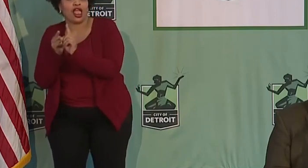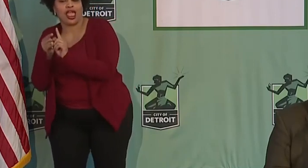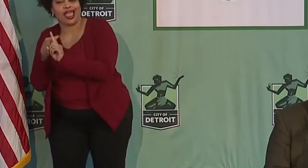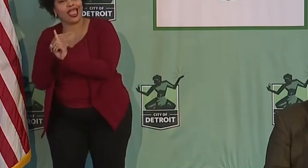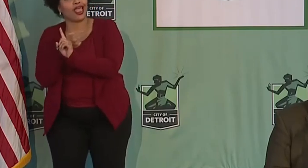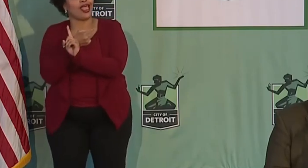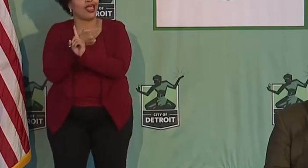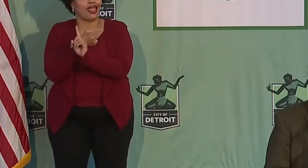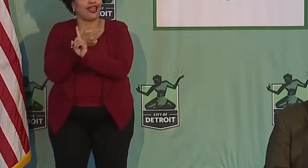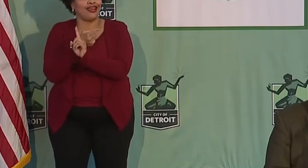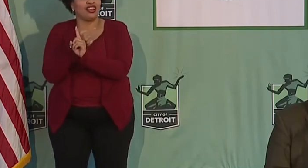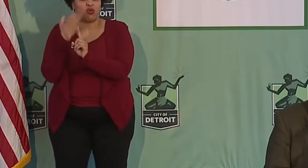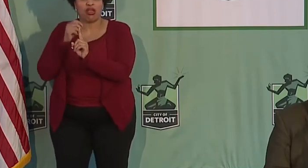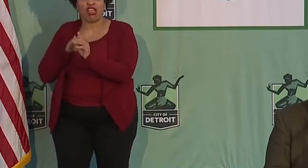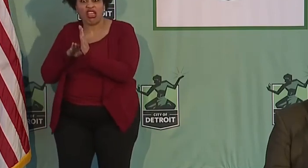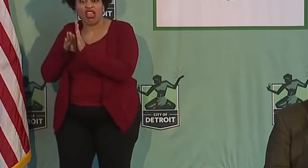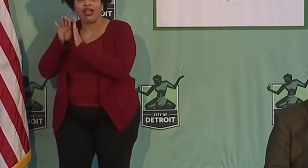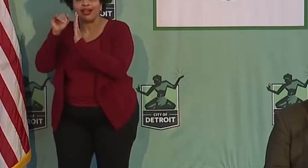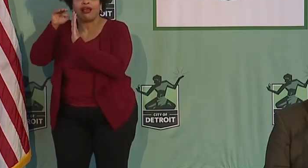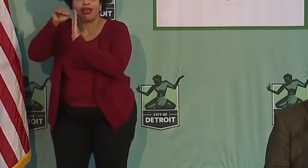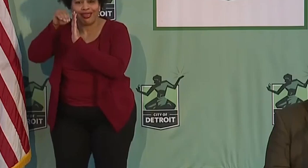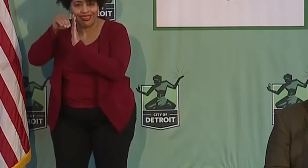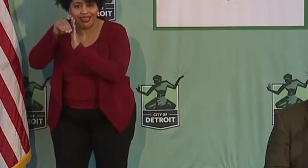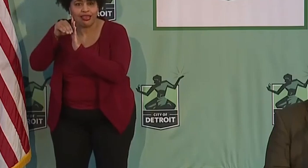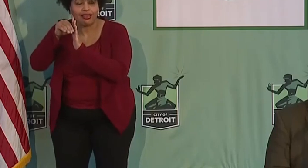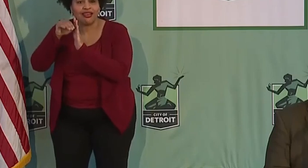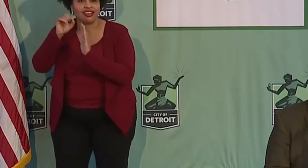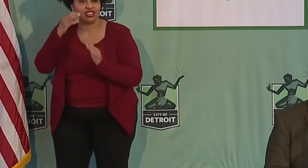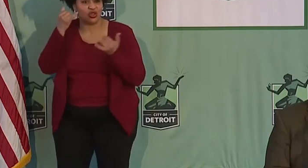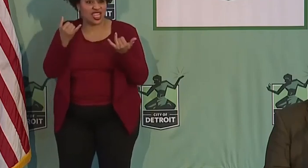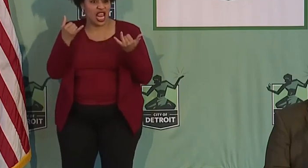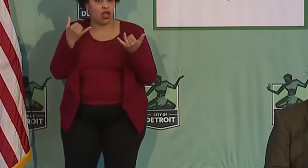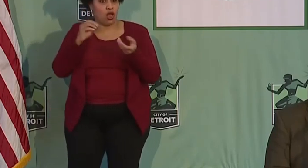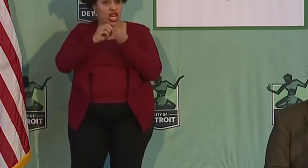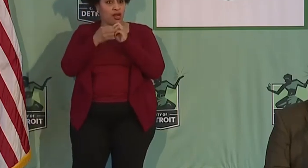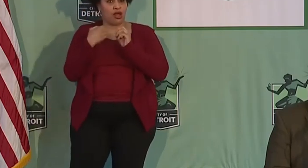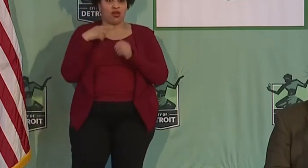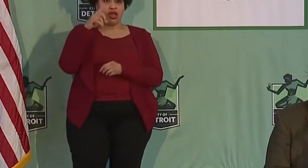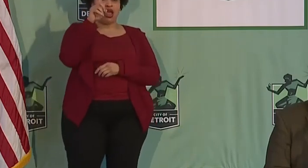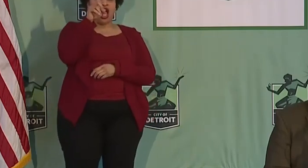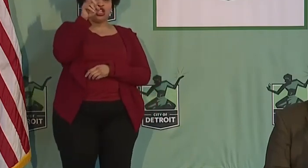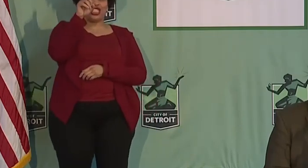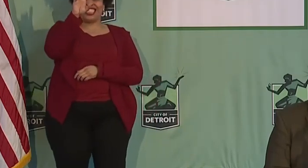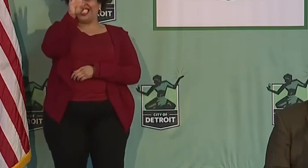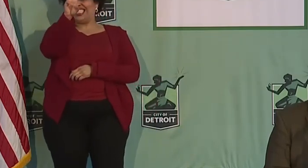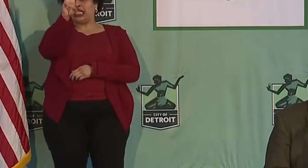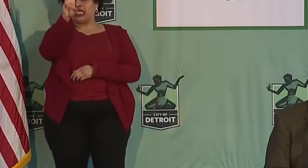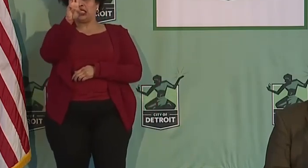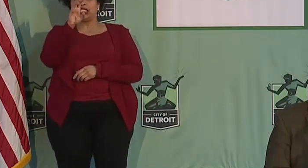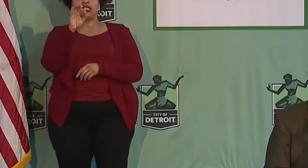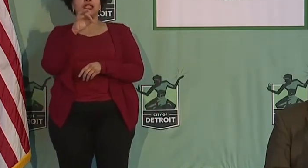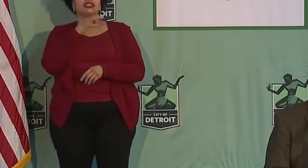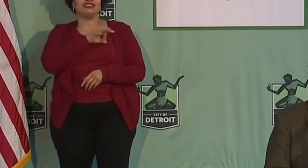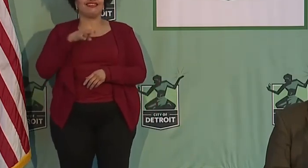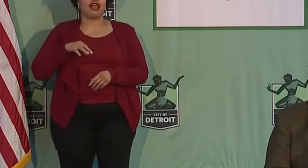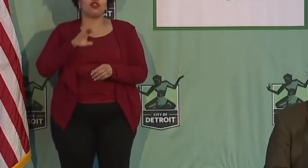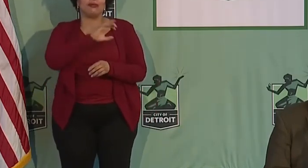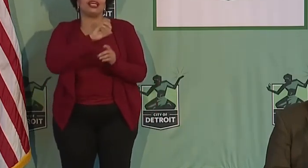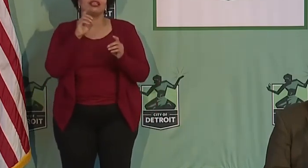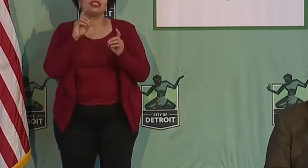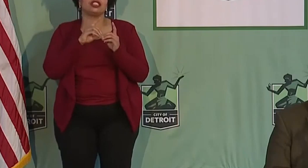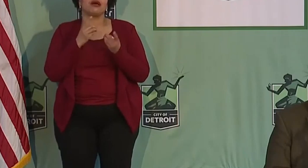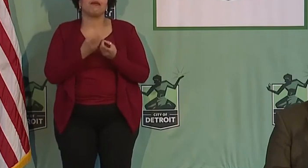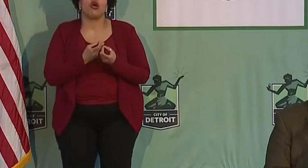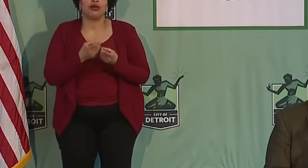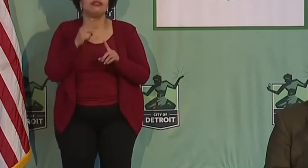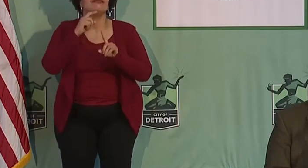the day overall in the city are this. We have 106 employees of the Detroit Police Department who have tested positive for